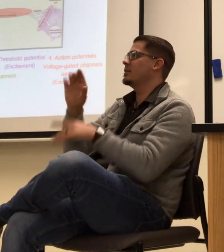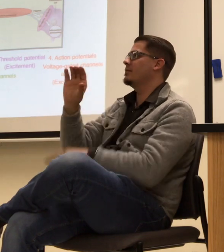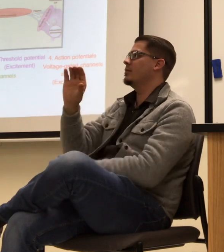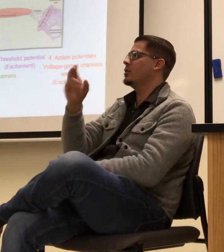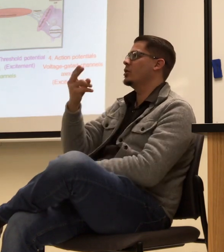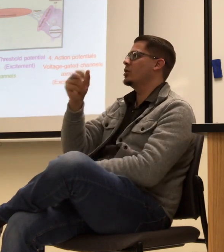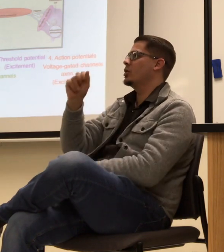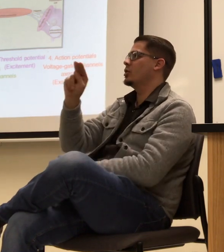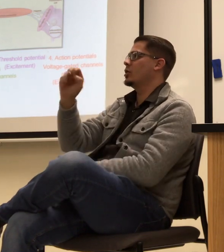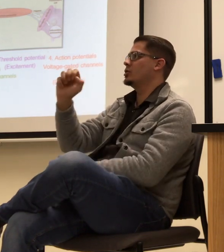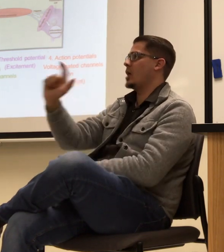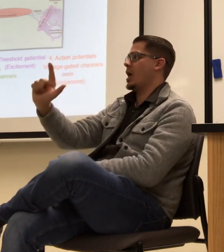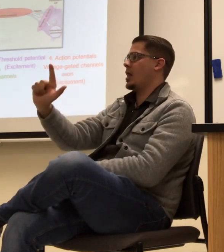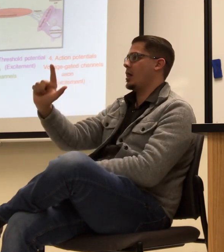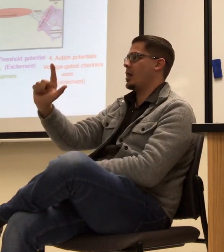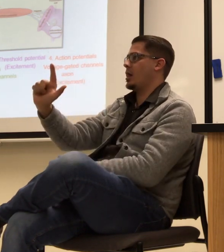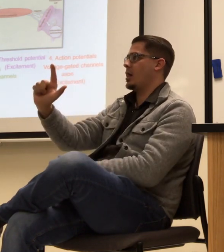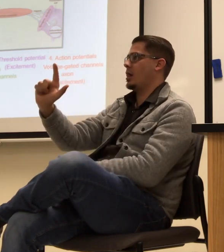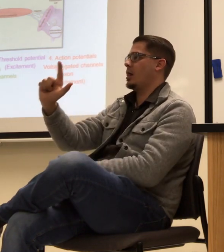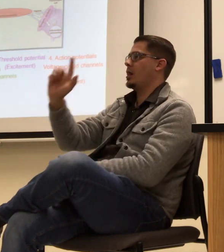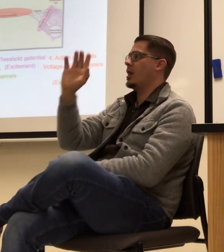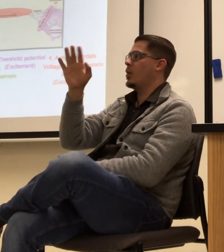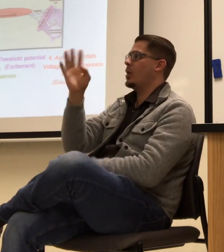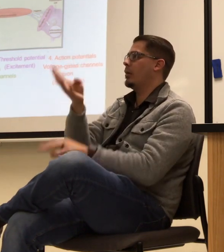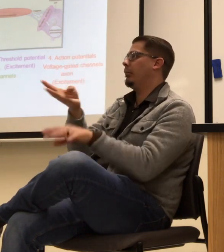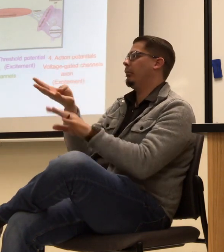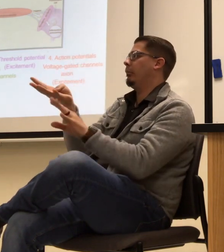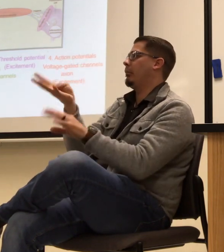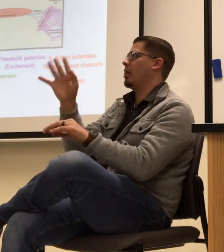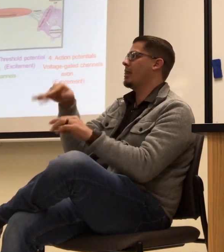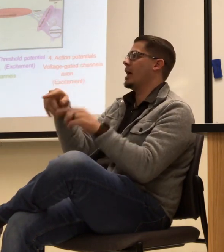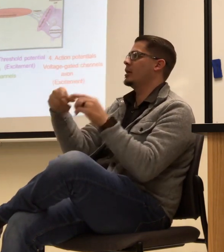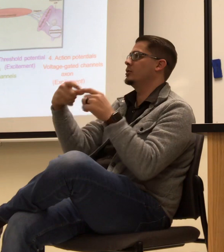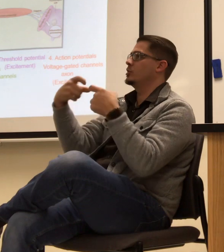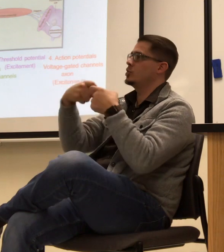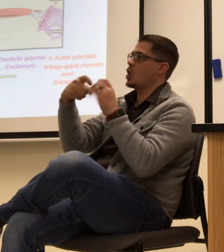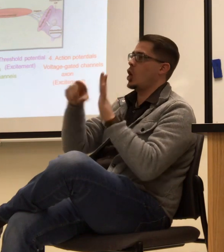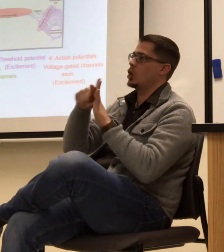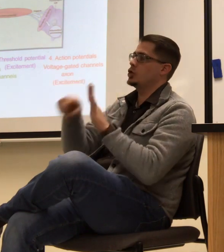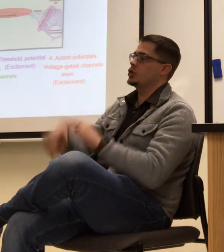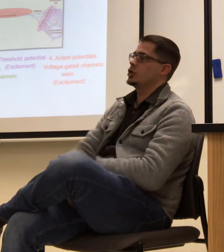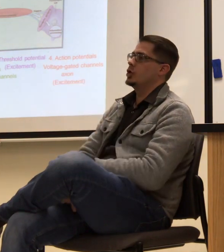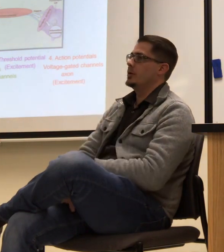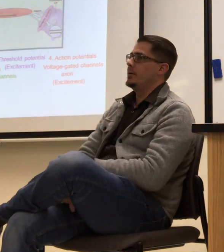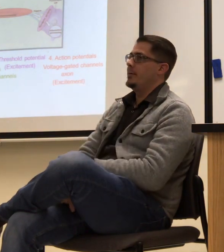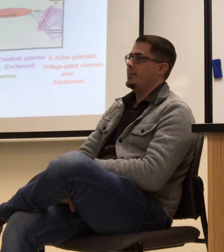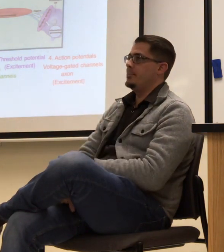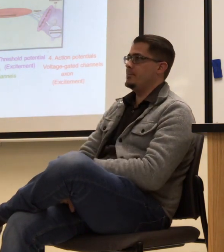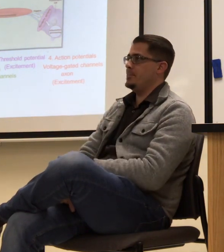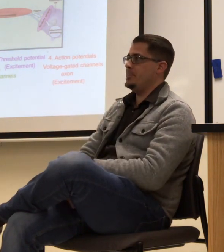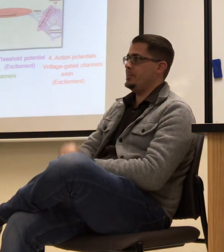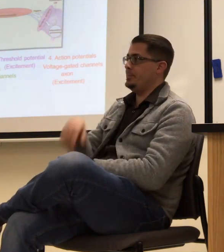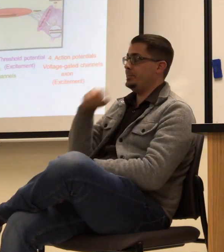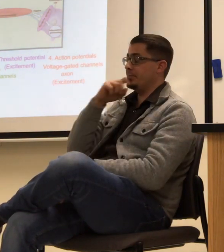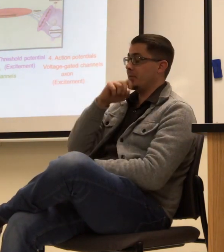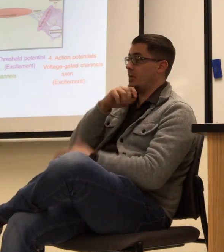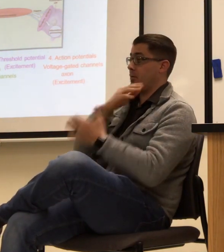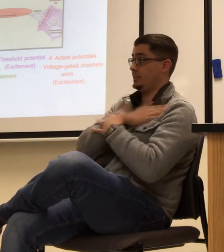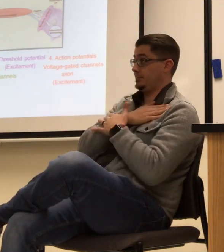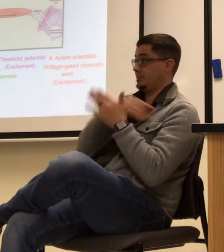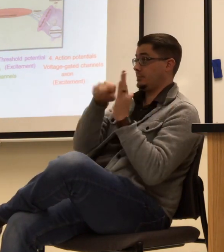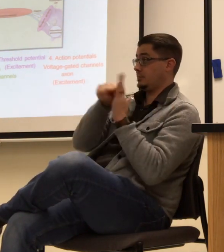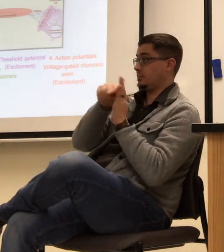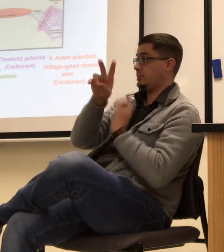channels that carry the charge. So for the negative 70 for rest, that's the